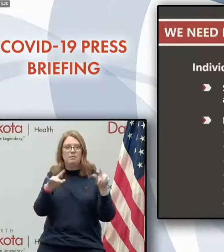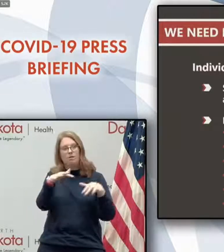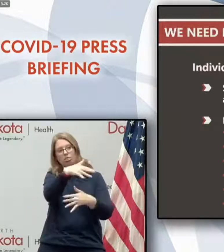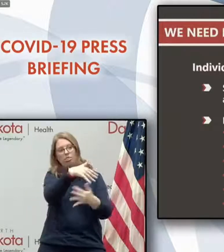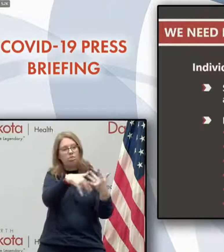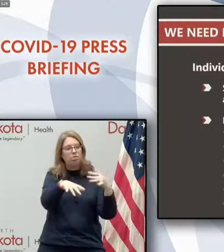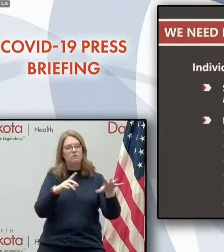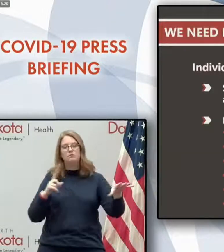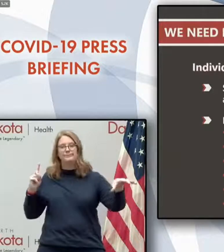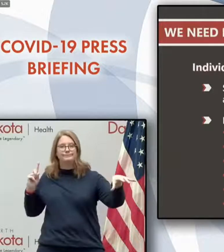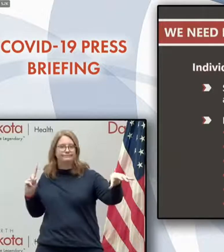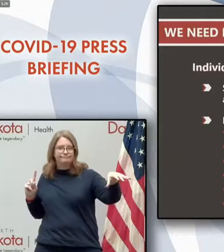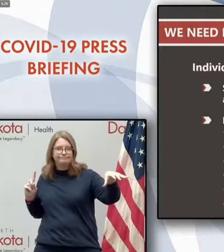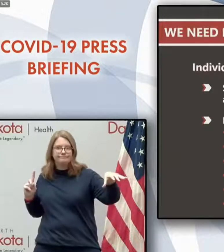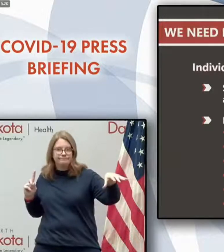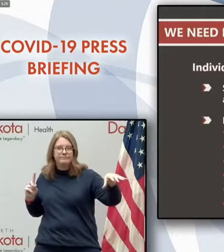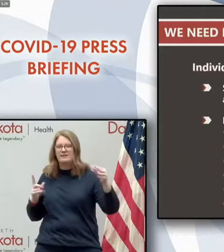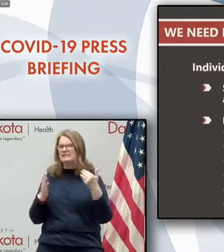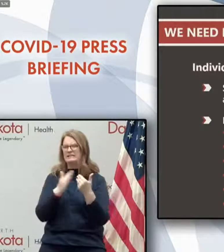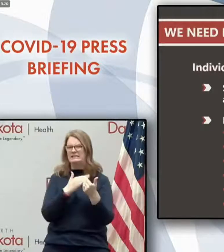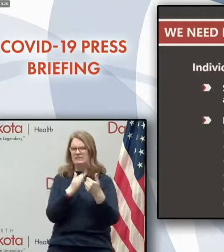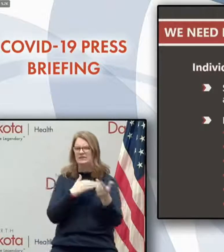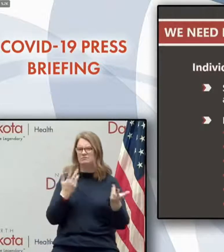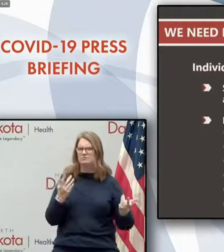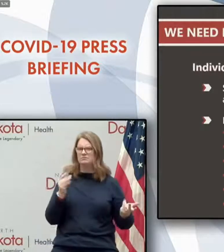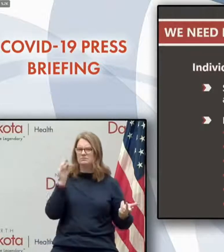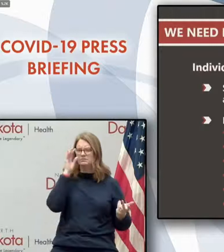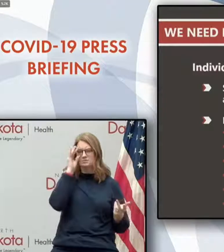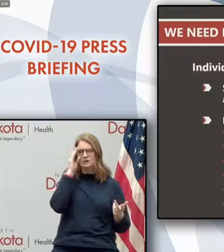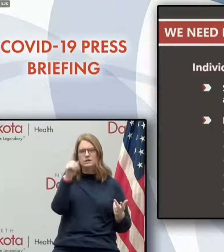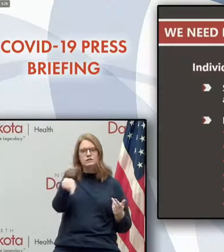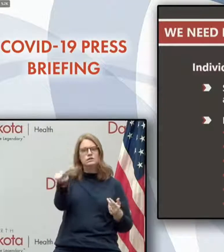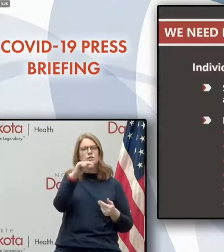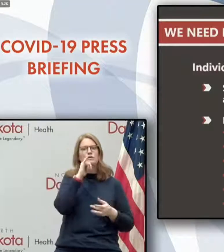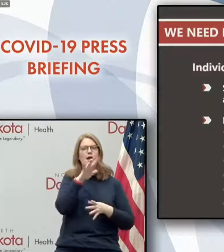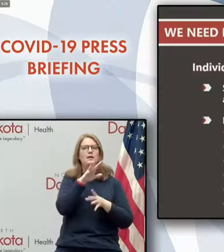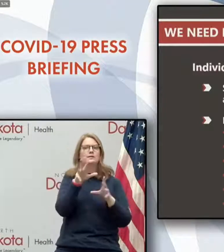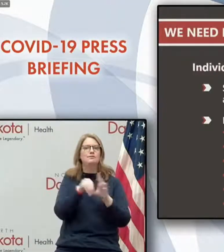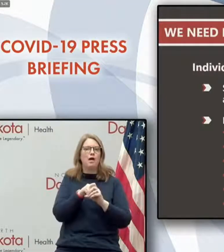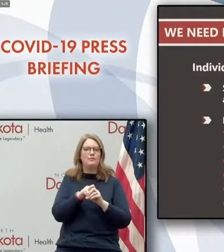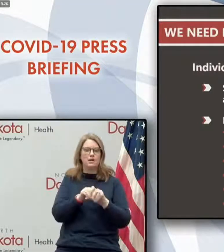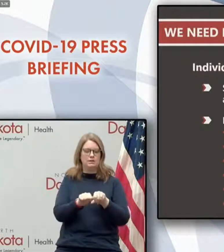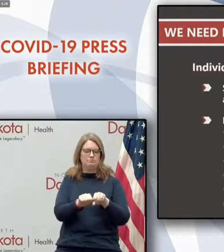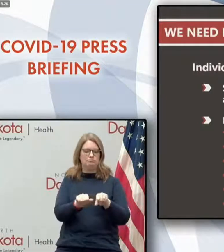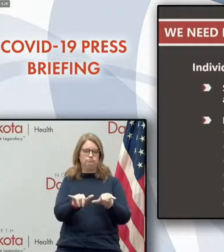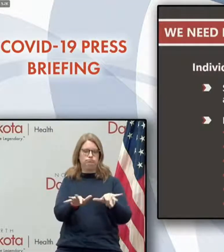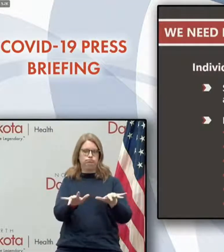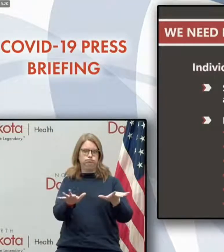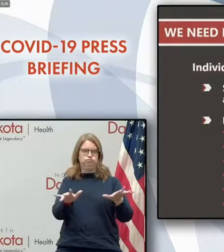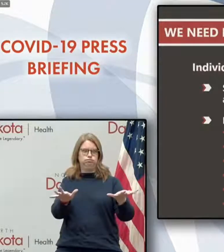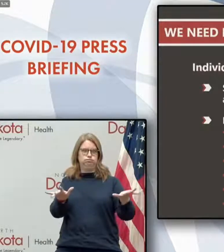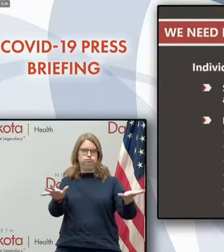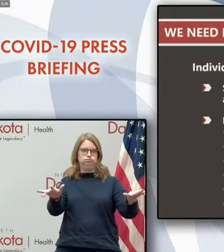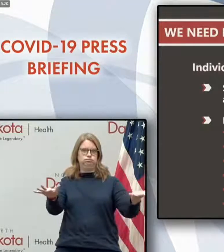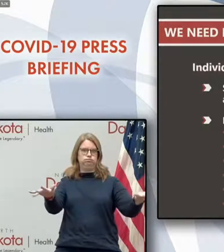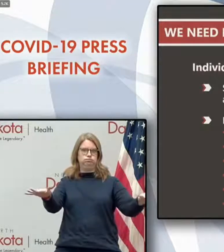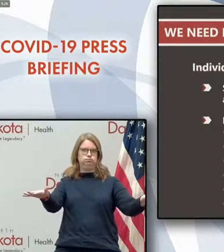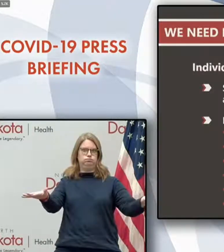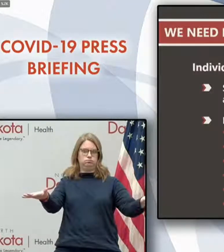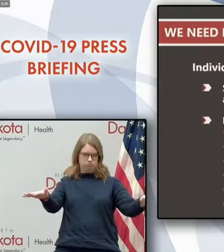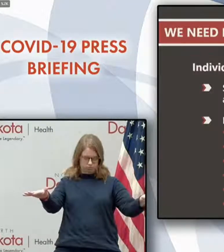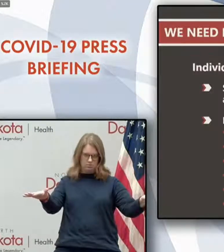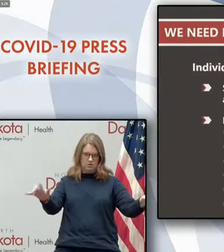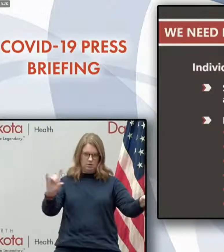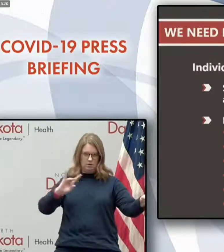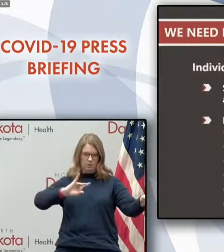personal responsibility to do, to make sure that you're not part of this chain of contagion that is pouring